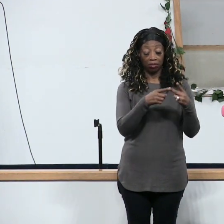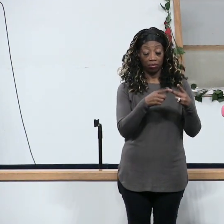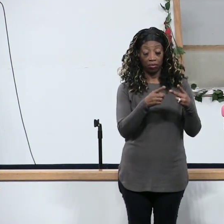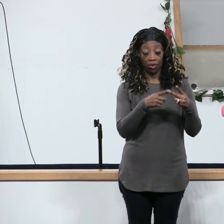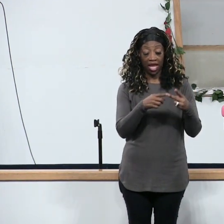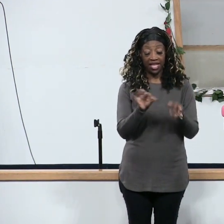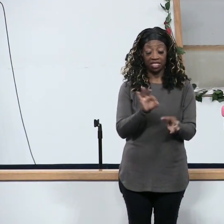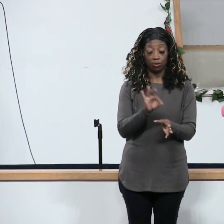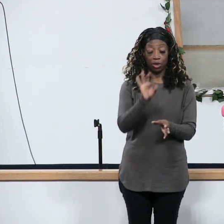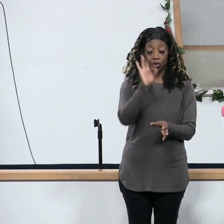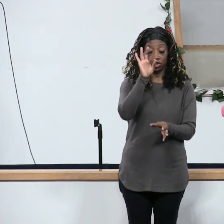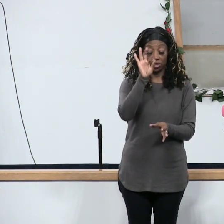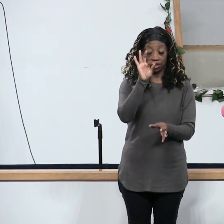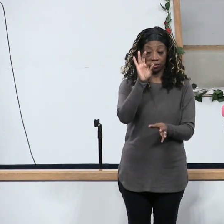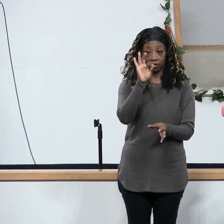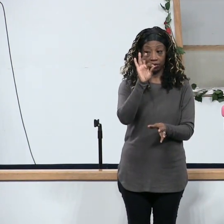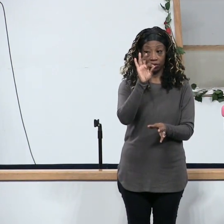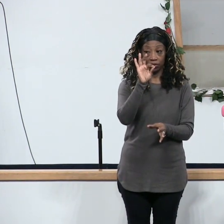us spiritually.